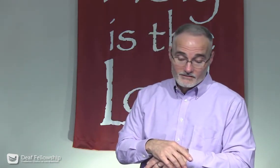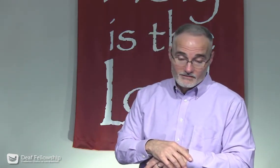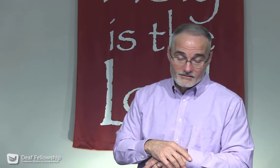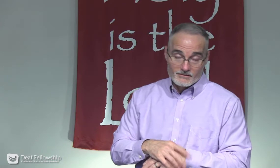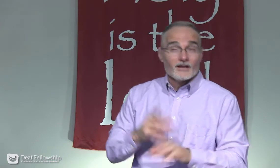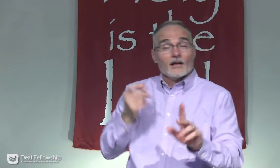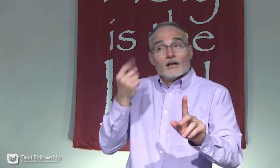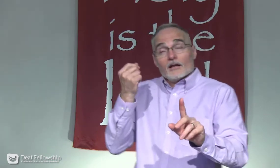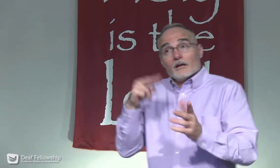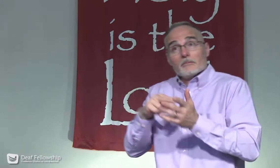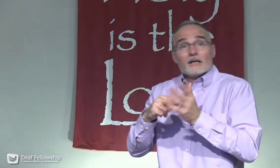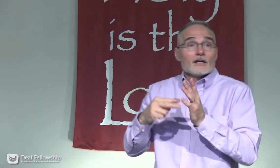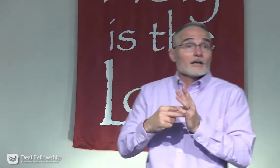are morally corrupt.